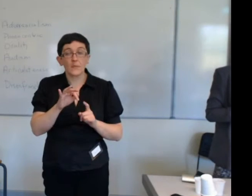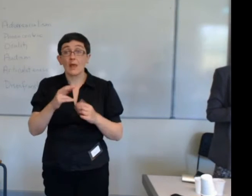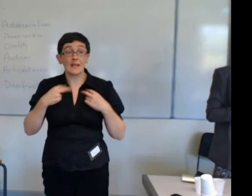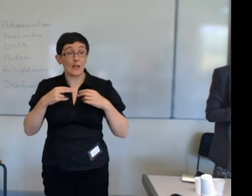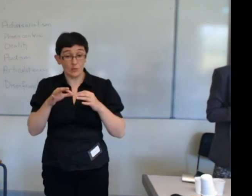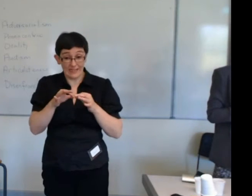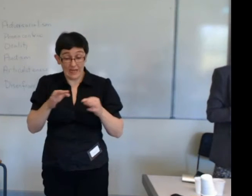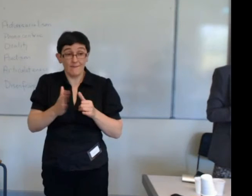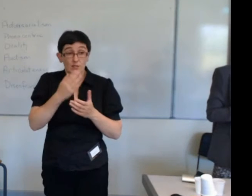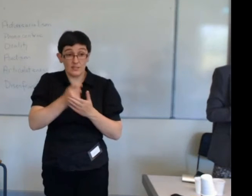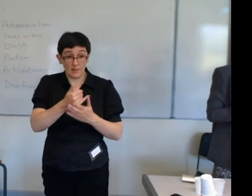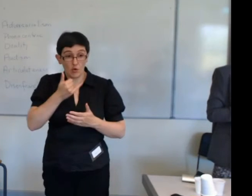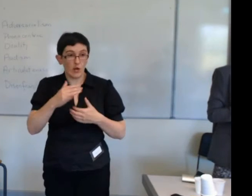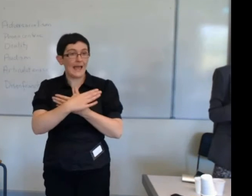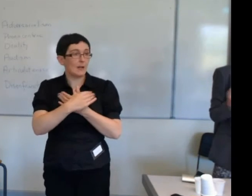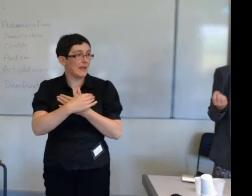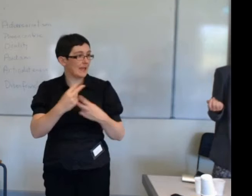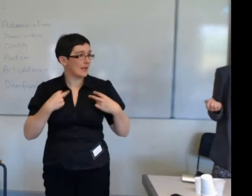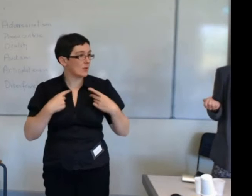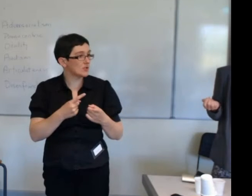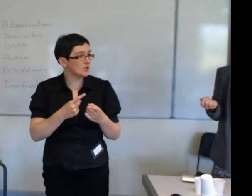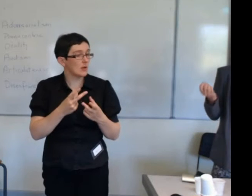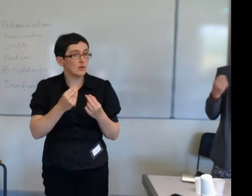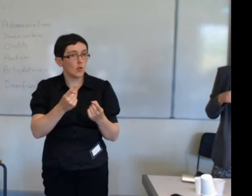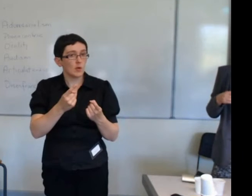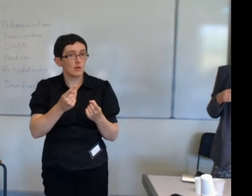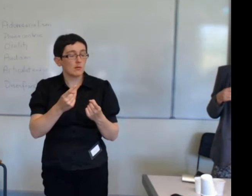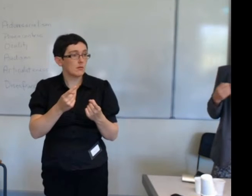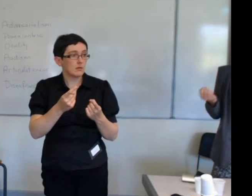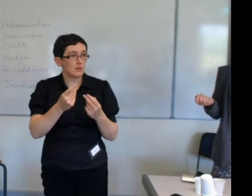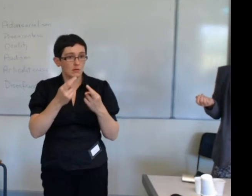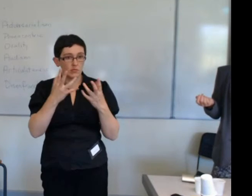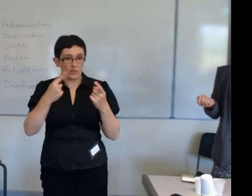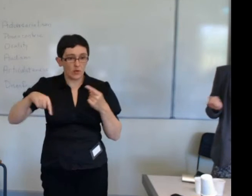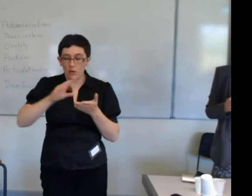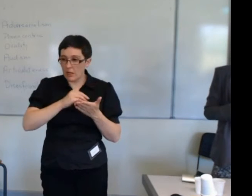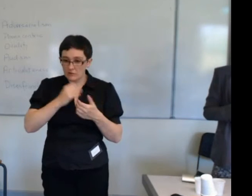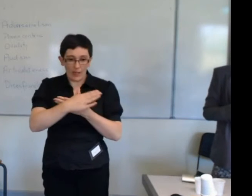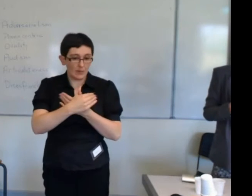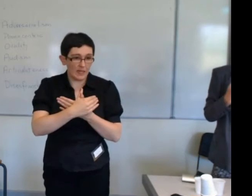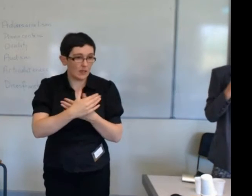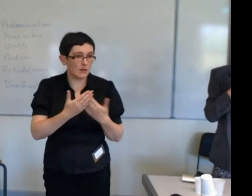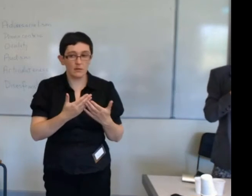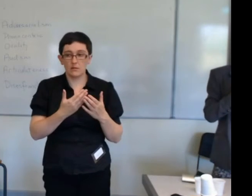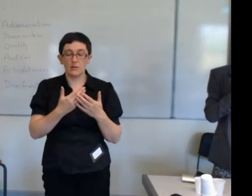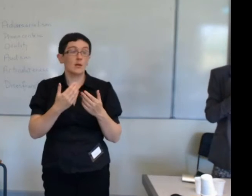Albanian. Nobody in Ireland said to us, you might have to talk to somebody or listen to somebody in Albania. So it's always that